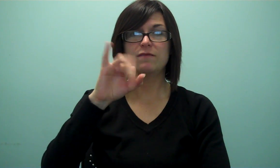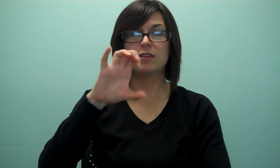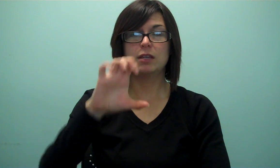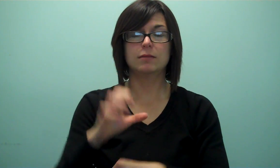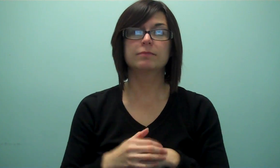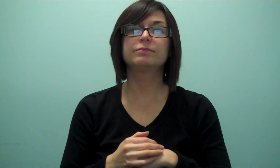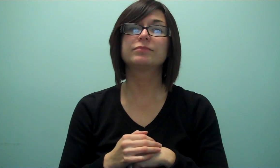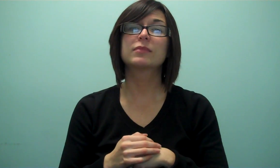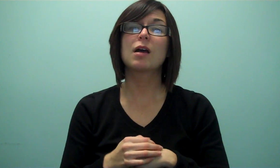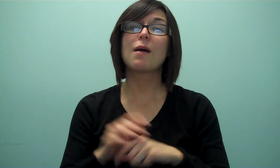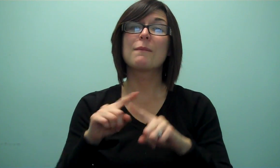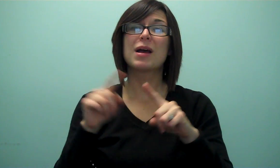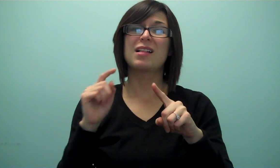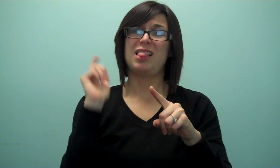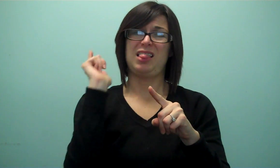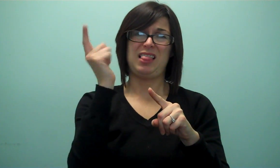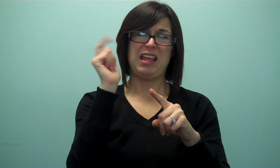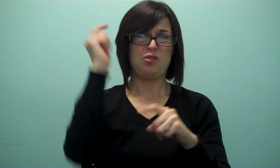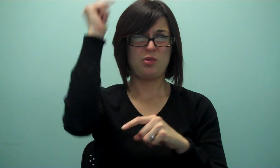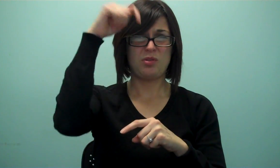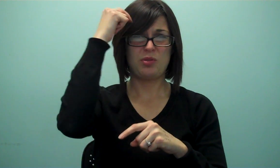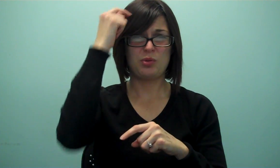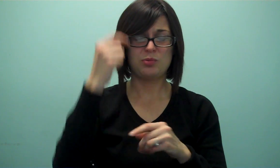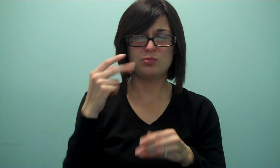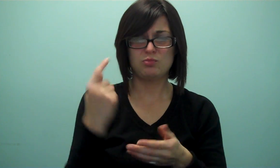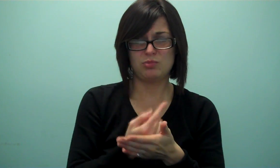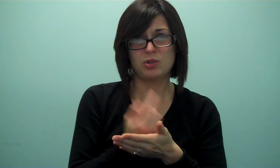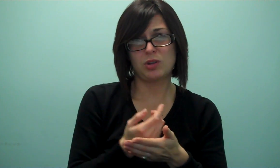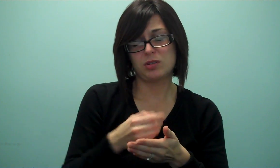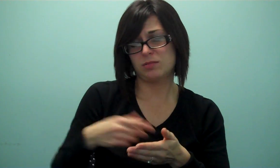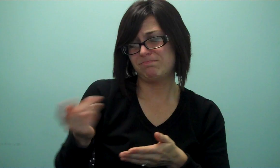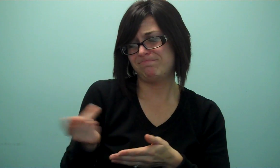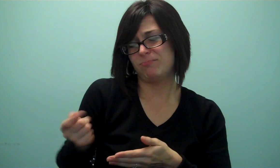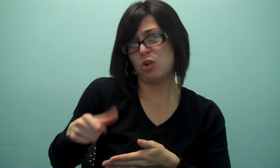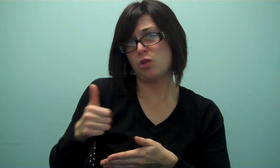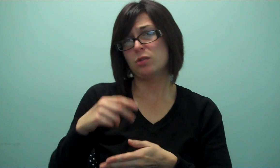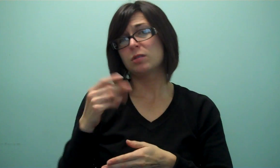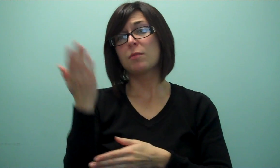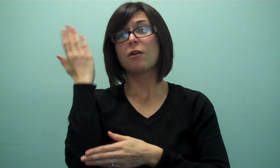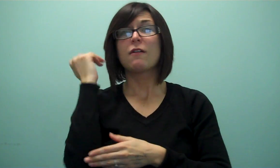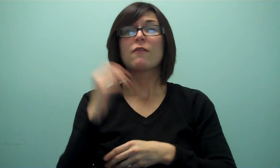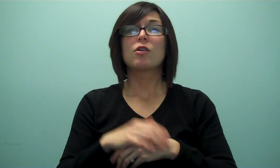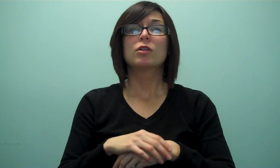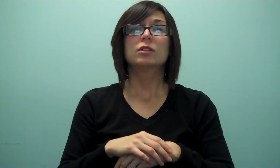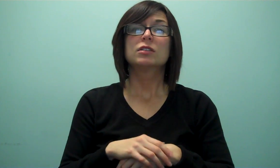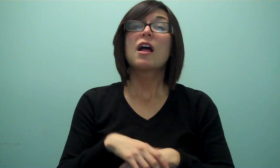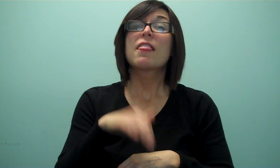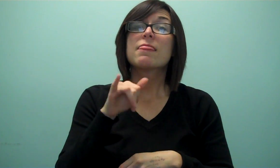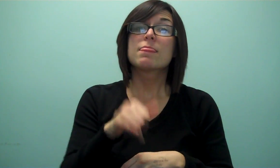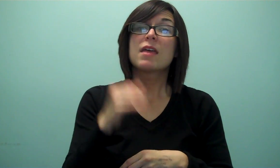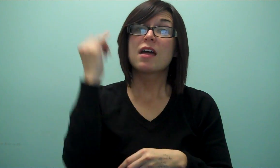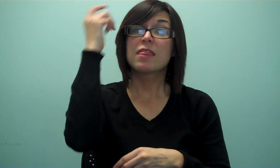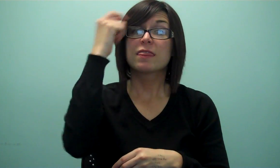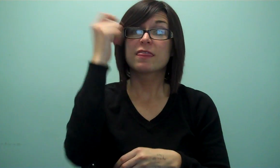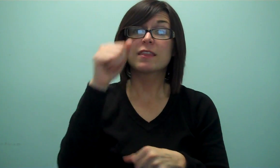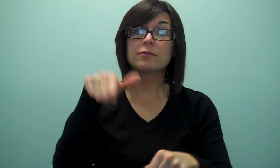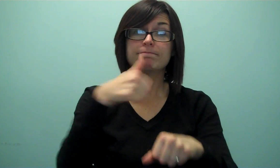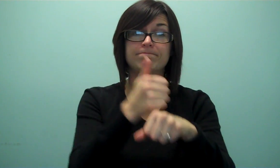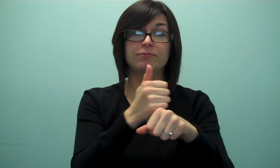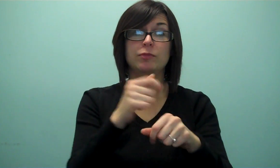best evidence of this is the finding of the Kennewick Man. The 9,500-year-old Kennewick skeletal remains were found